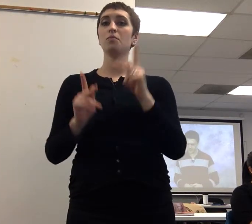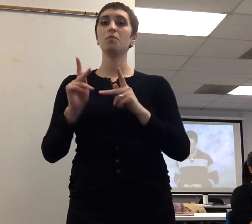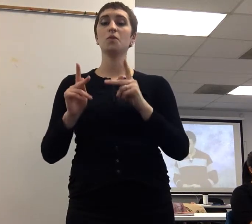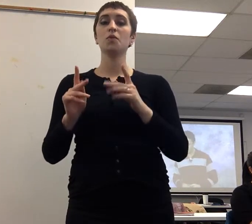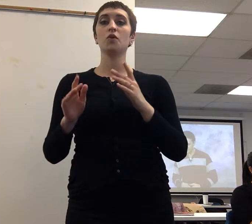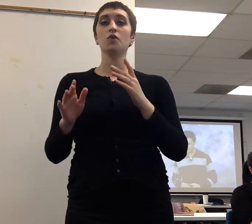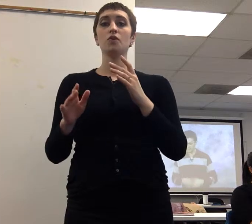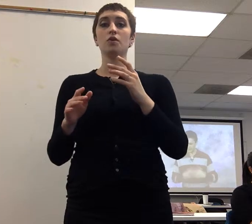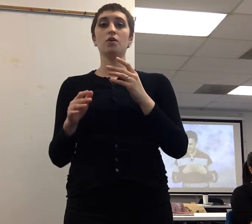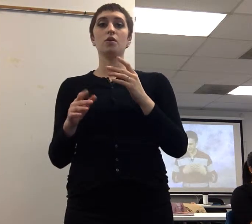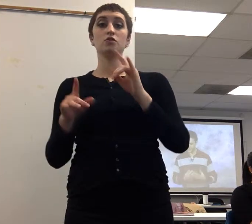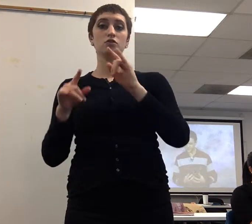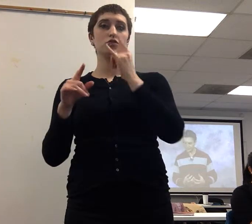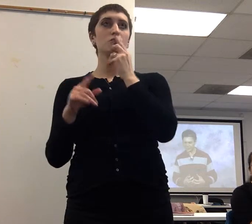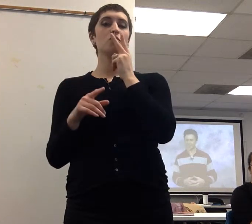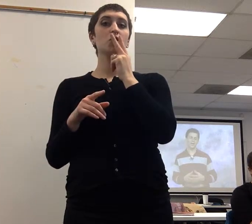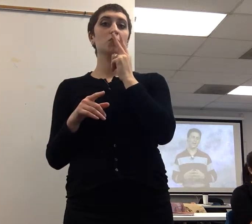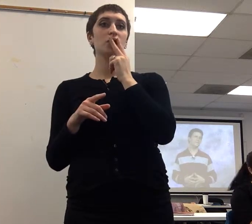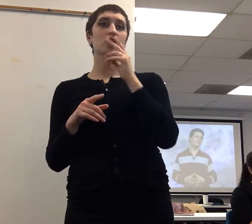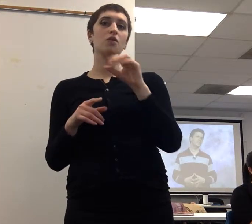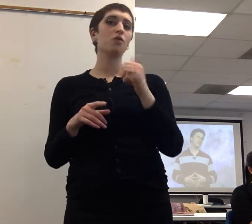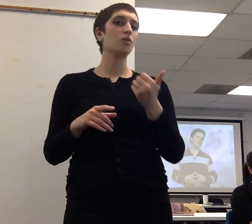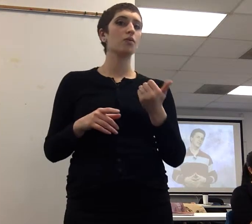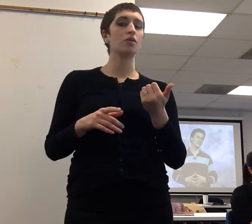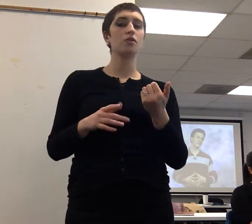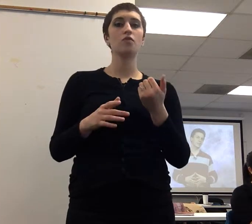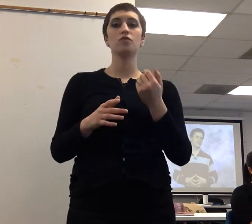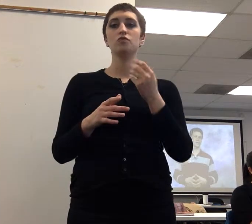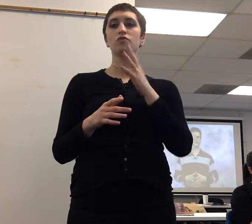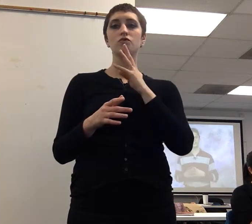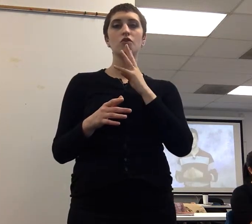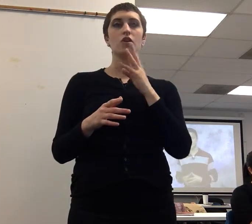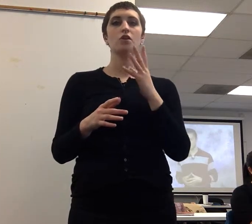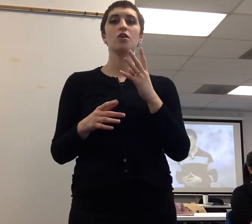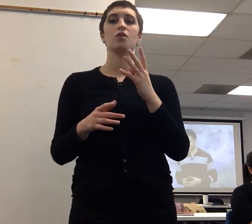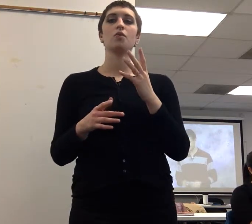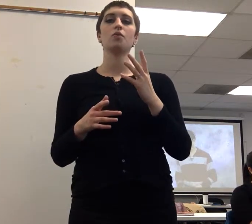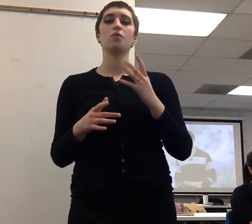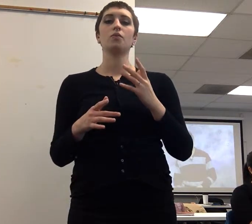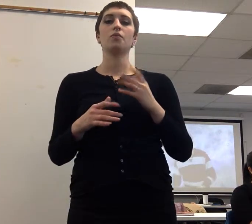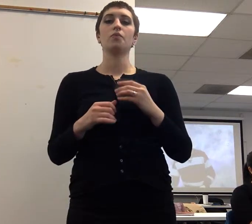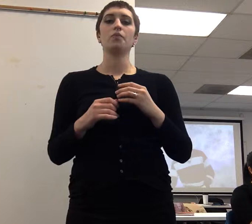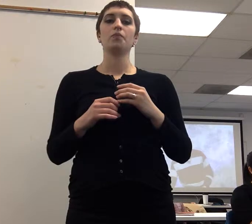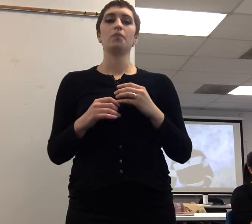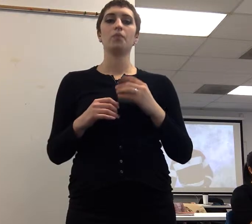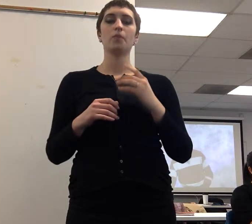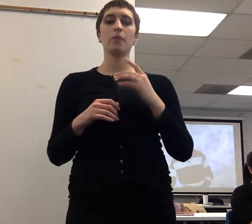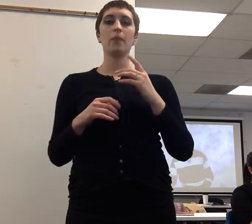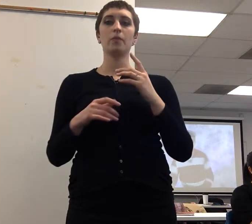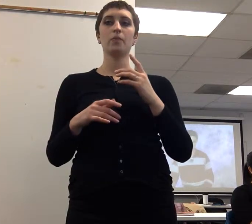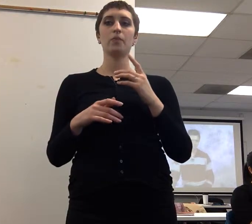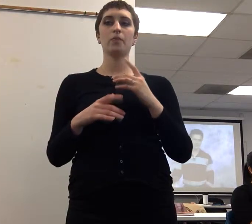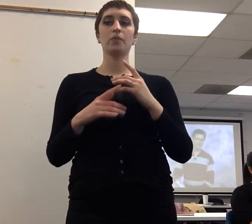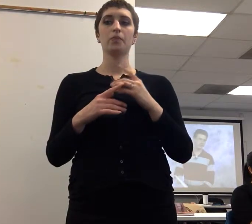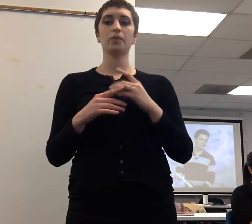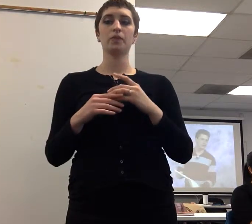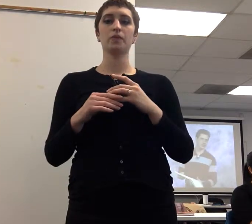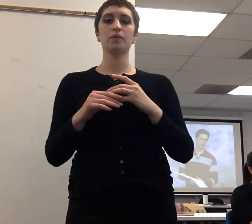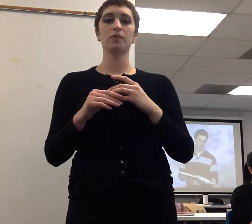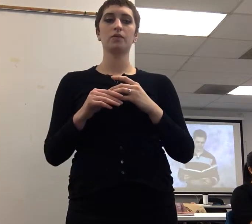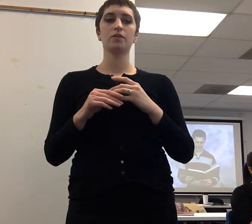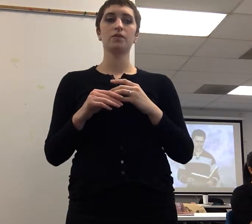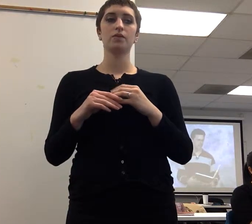restriction can be seen in Upton Sinclair's book, The Jungle. Upton Sinclair writes in